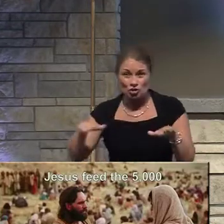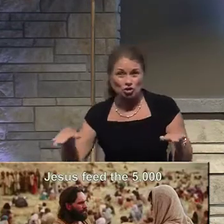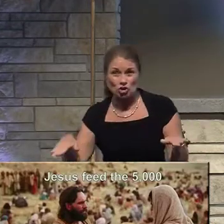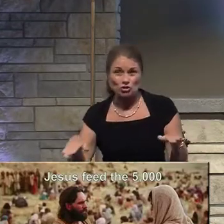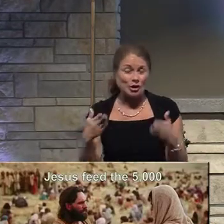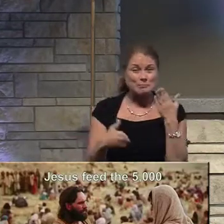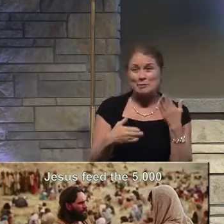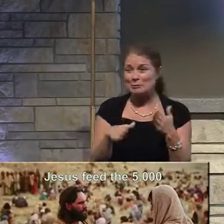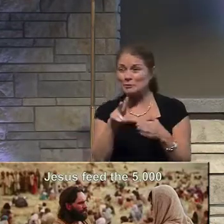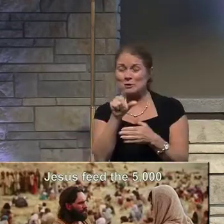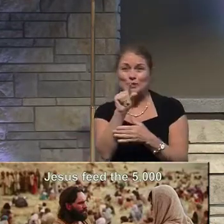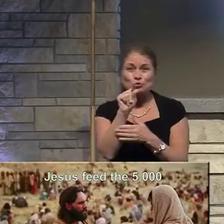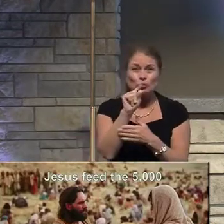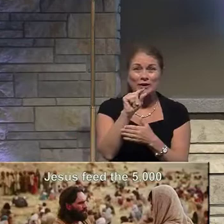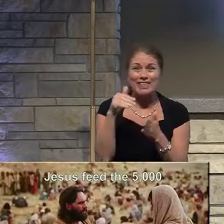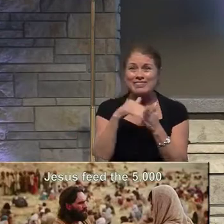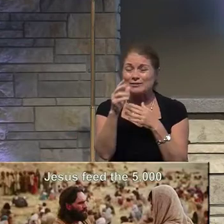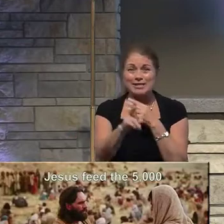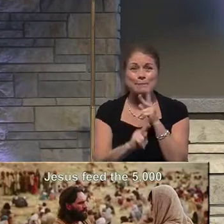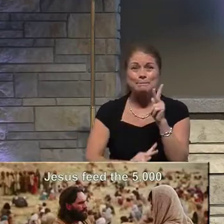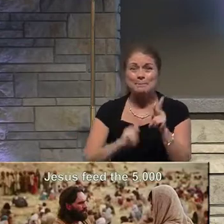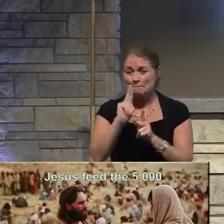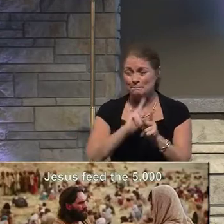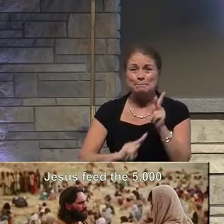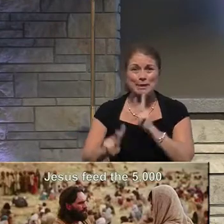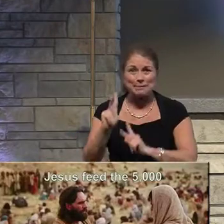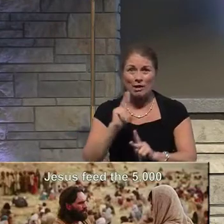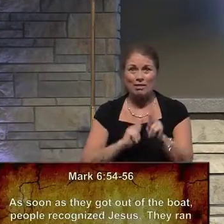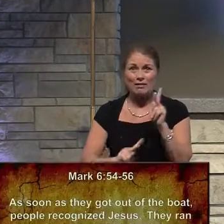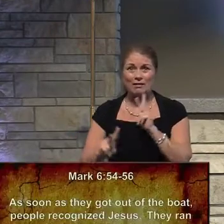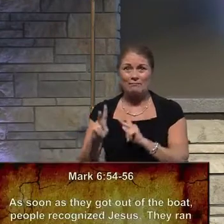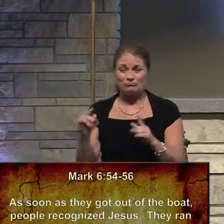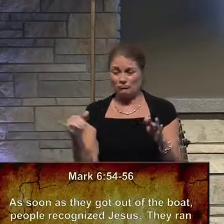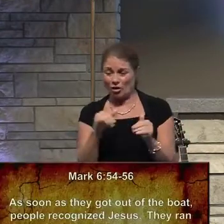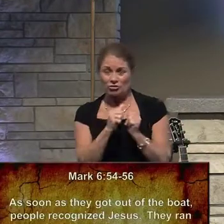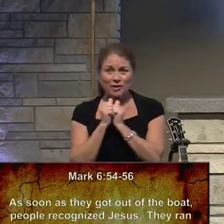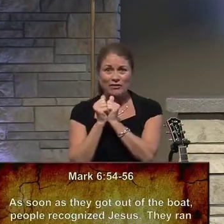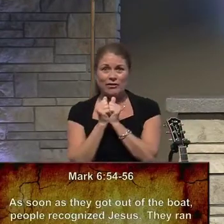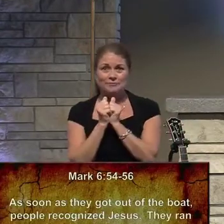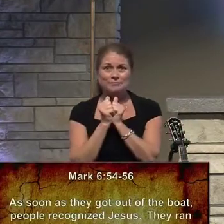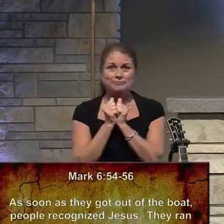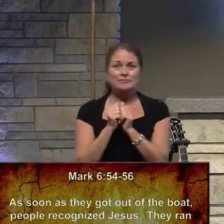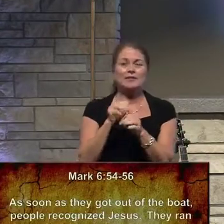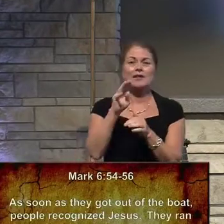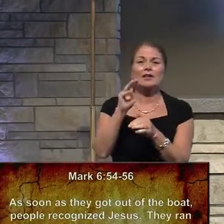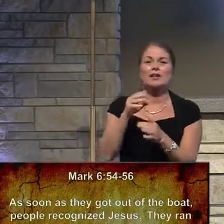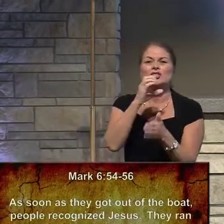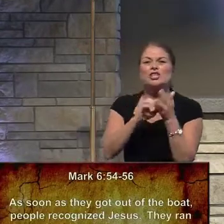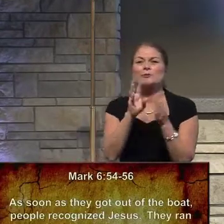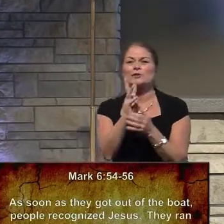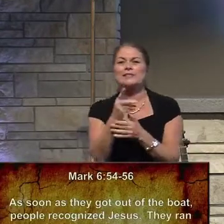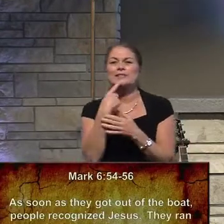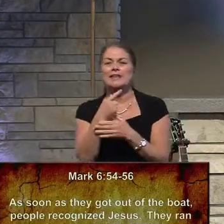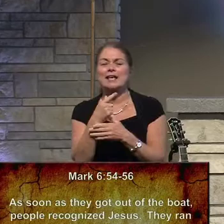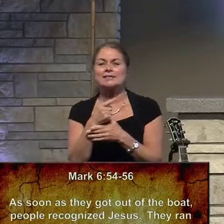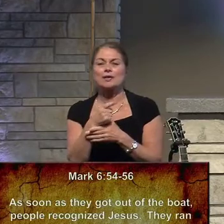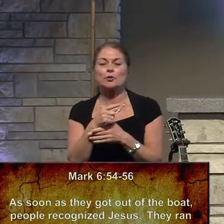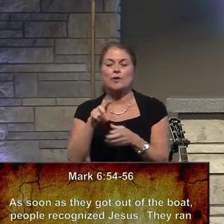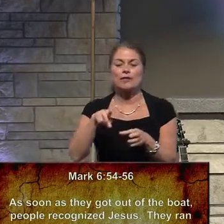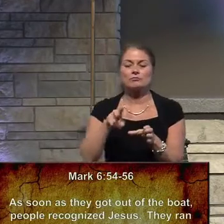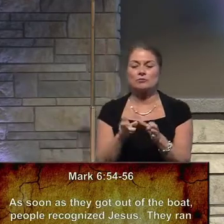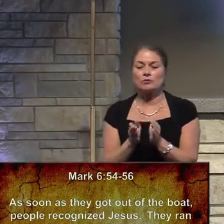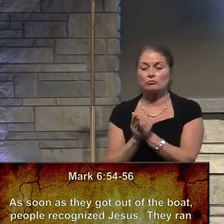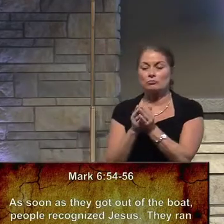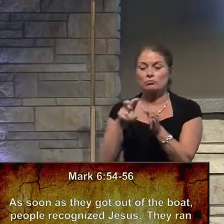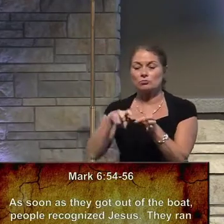to 20,000 people. In Mark chapter 6, it says that as soon as they got out of the boat, Jesus